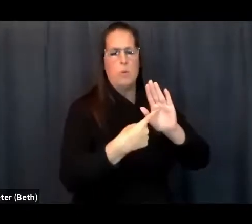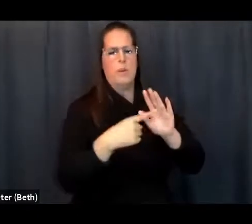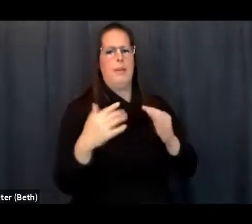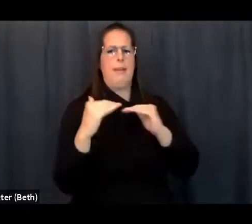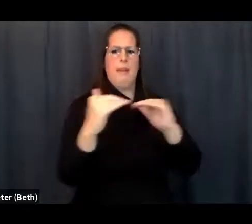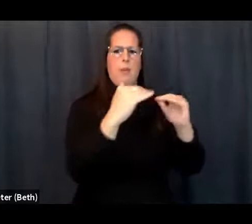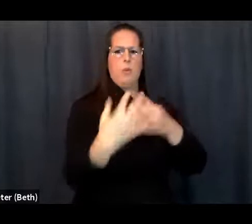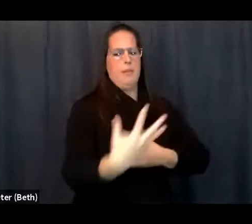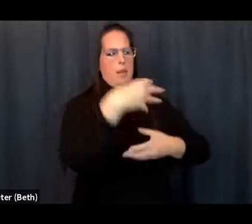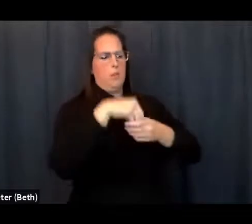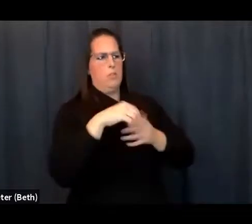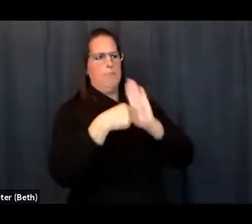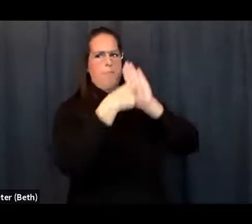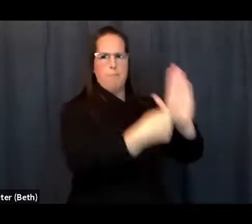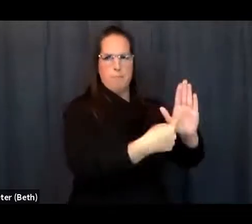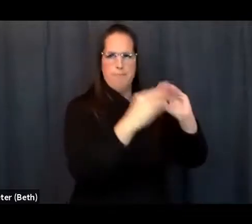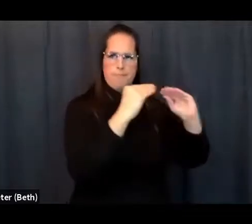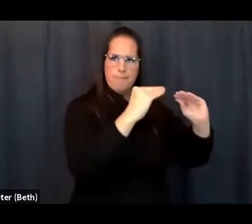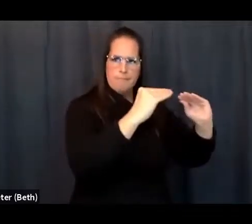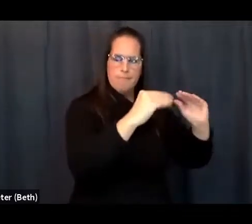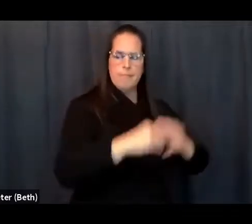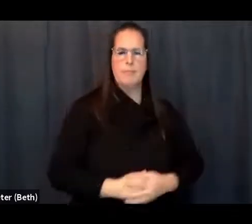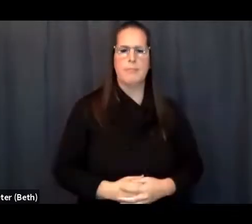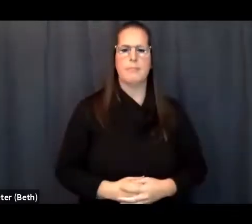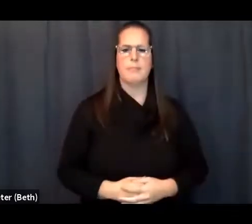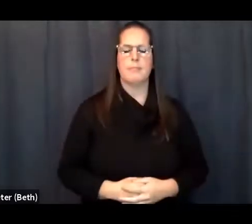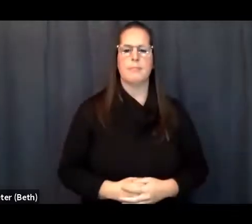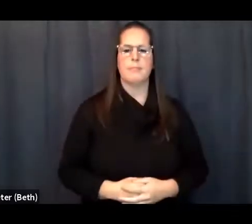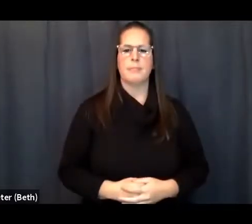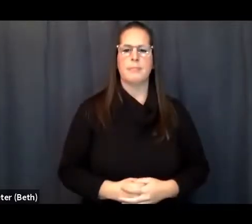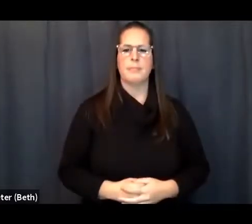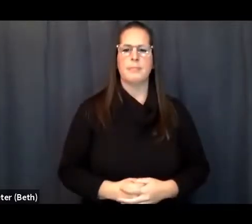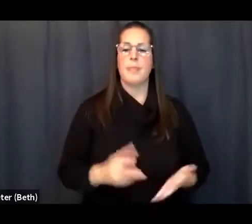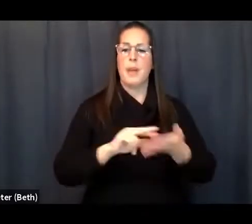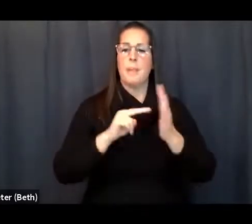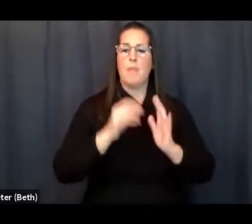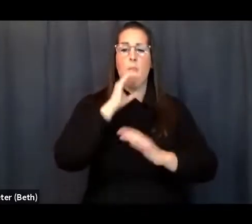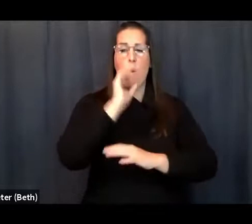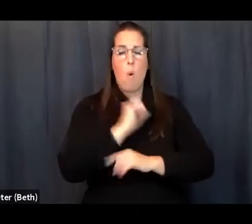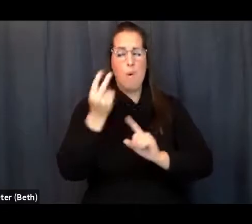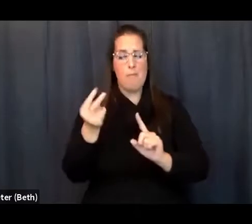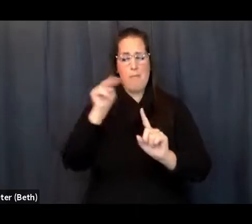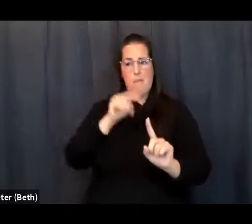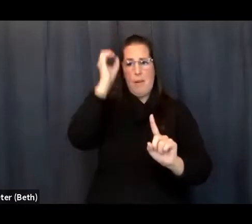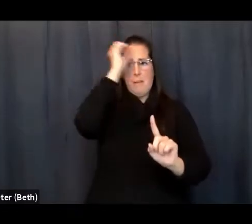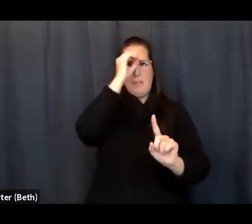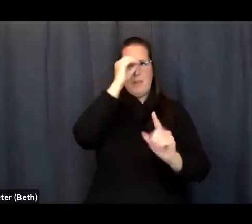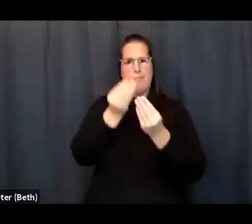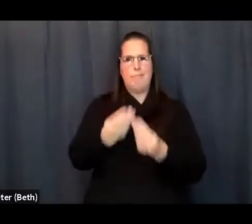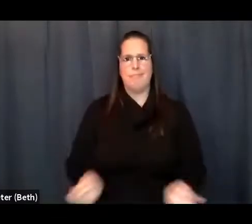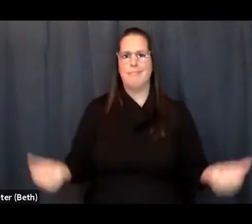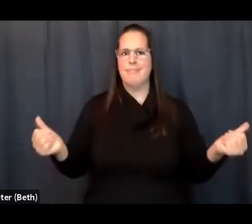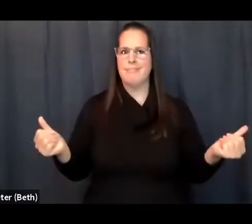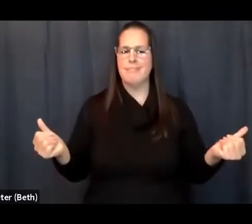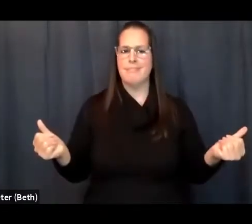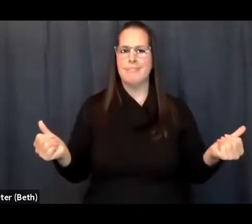other employees, thereby transcending the old paradigm on the spot, dissolving many of